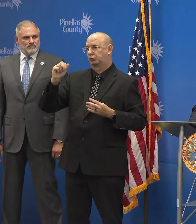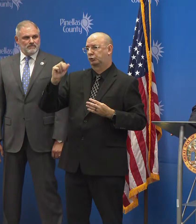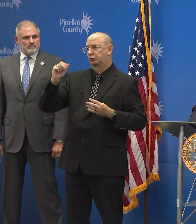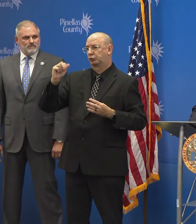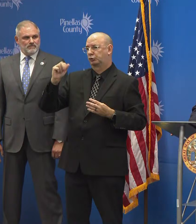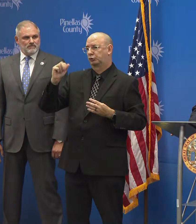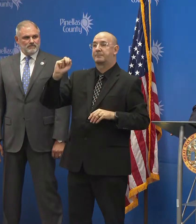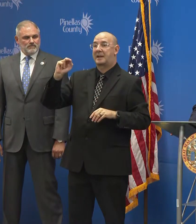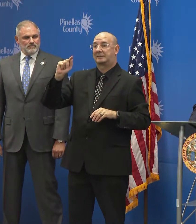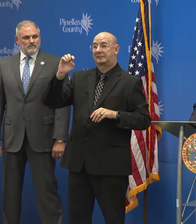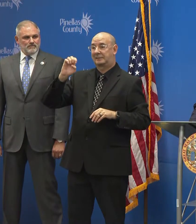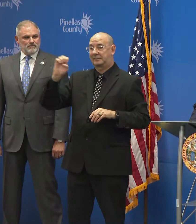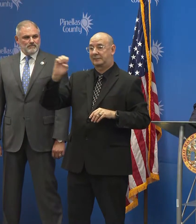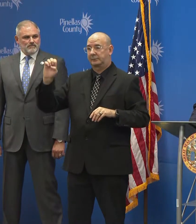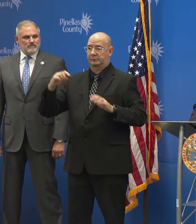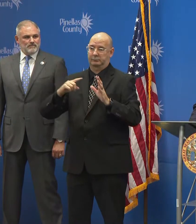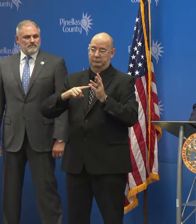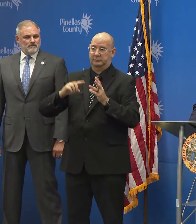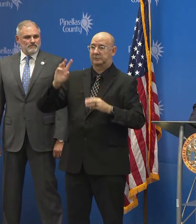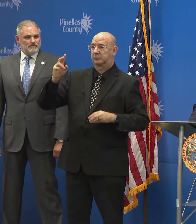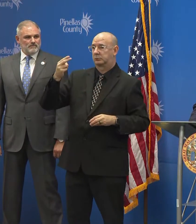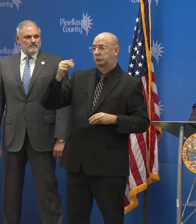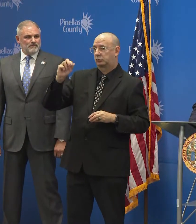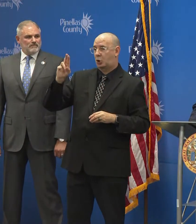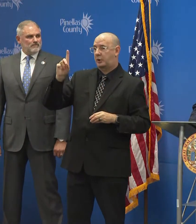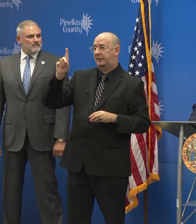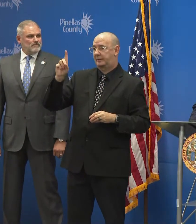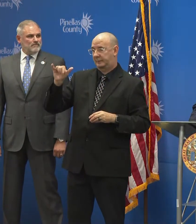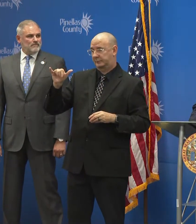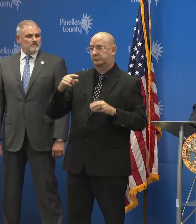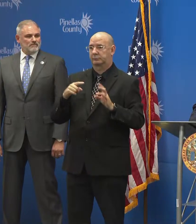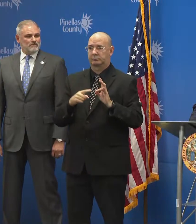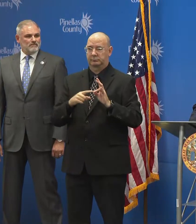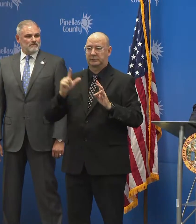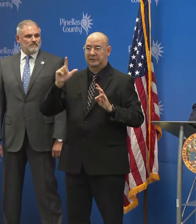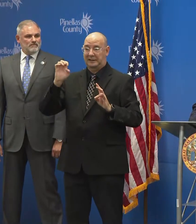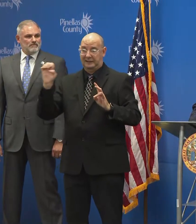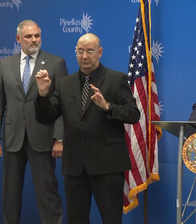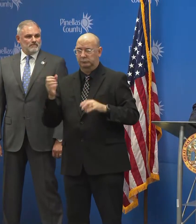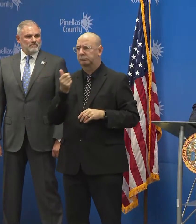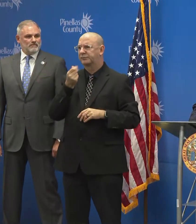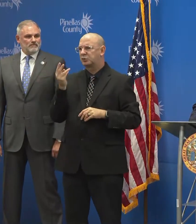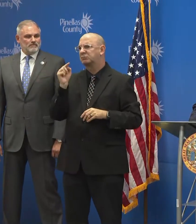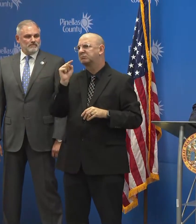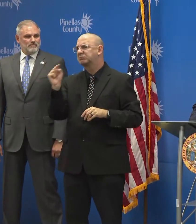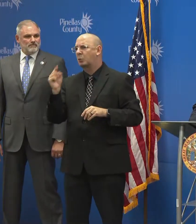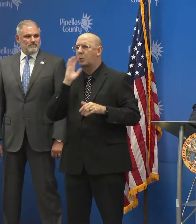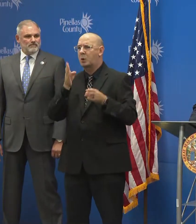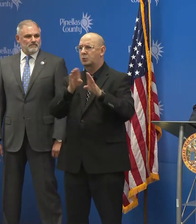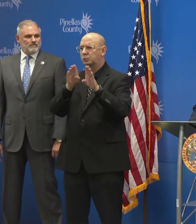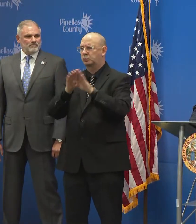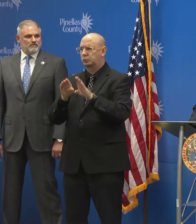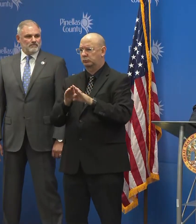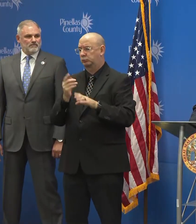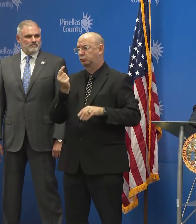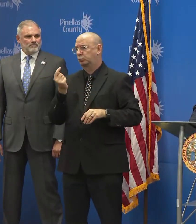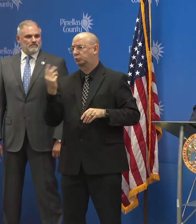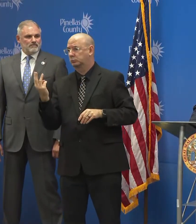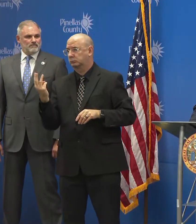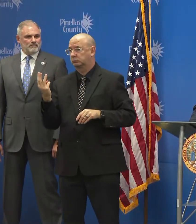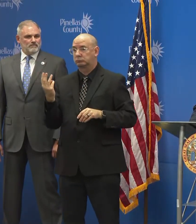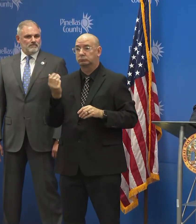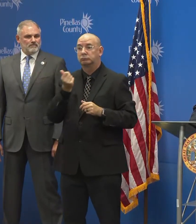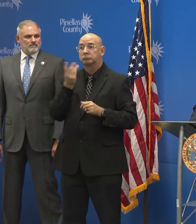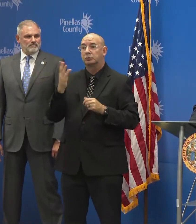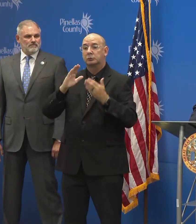Lake County schools will have early dismissal Tuesday, then close Wednesday, Thursday. Hillsborough Community College, St. Pete College, State College